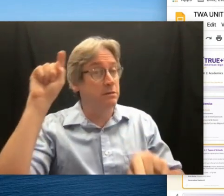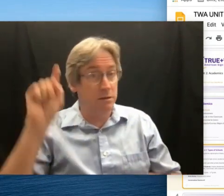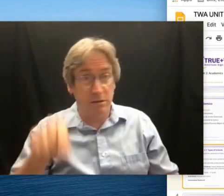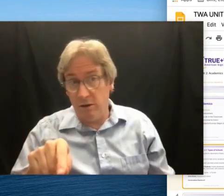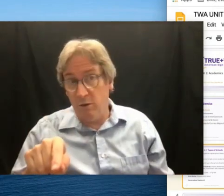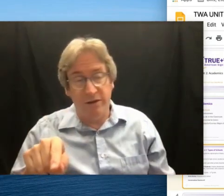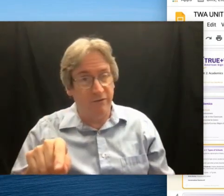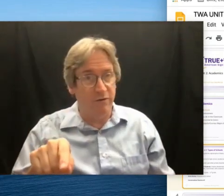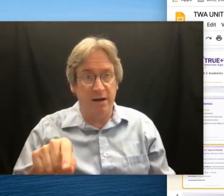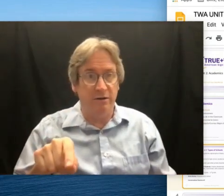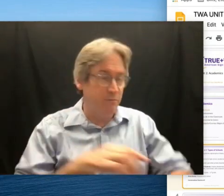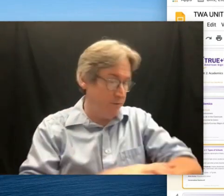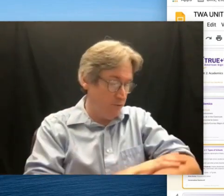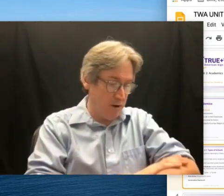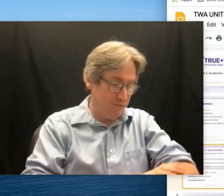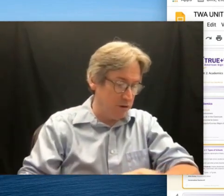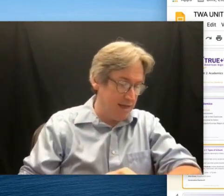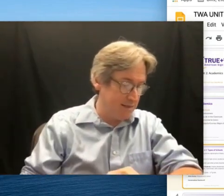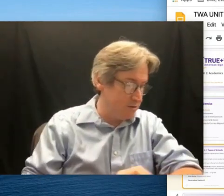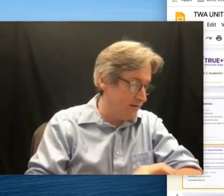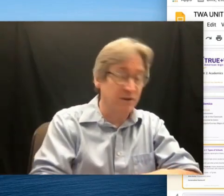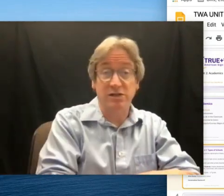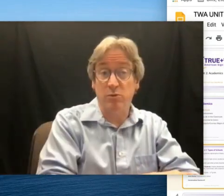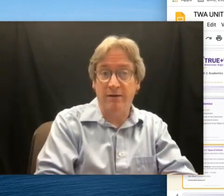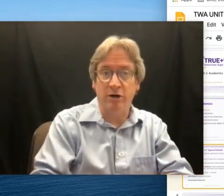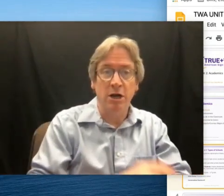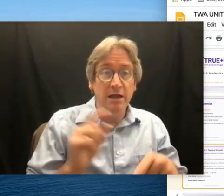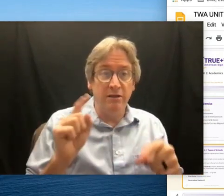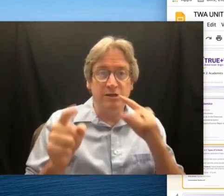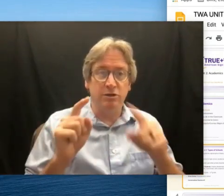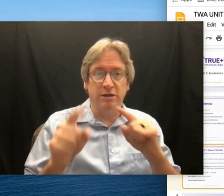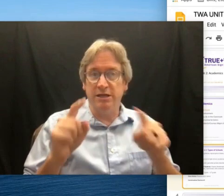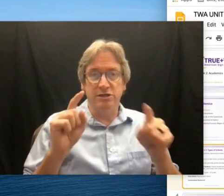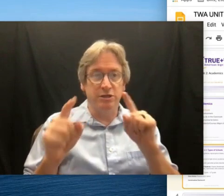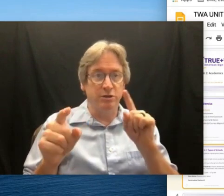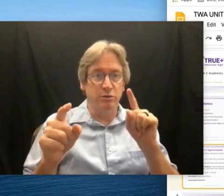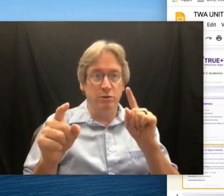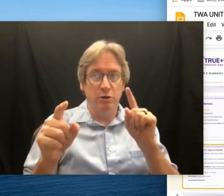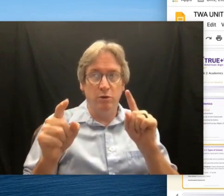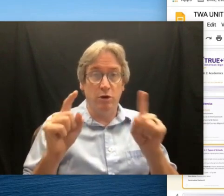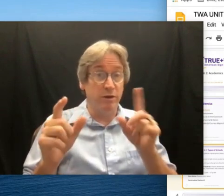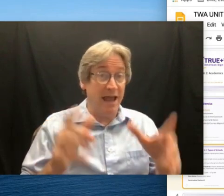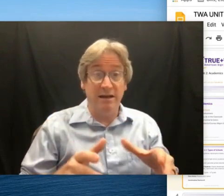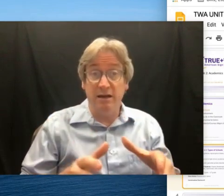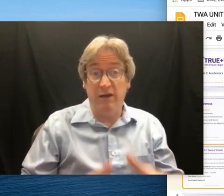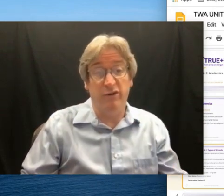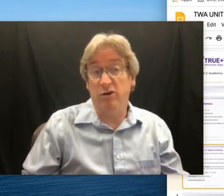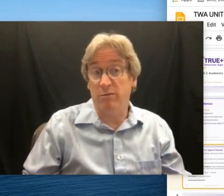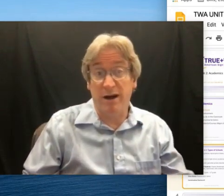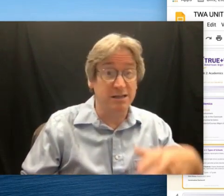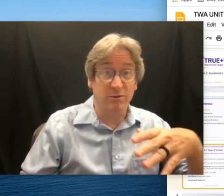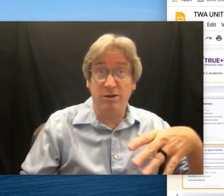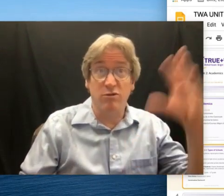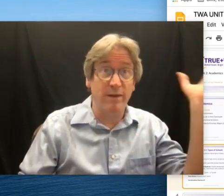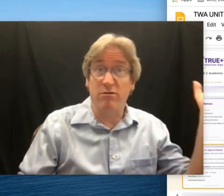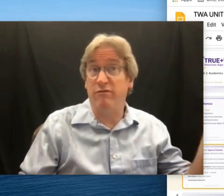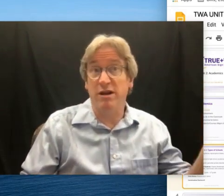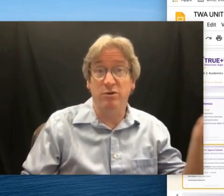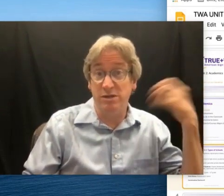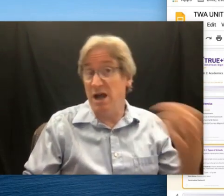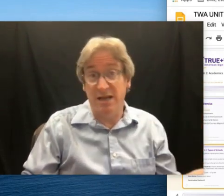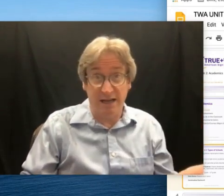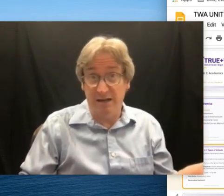practice with a friend before, after class, outside of class, whatever. These are good things to work with. And if you're practicing with a roommate